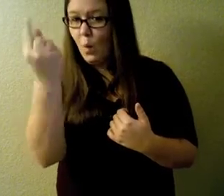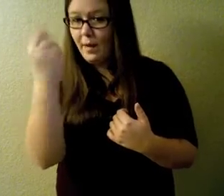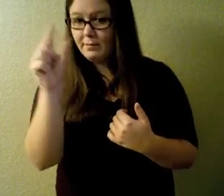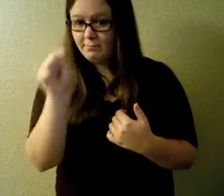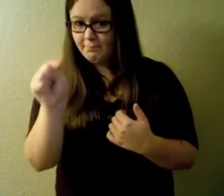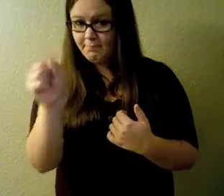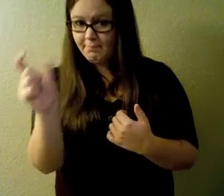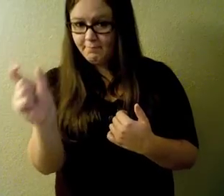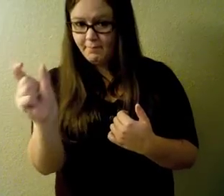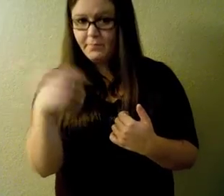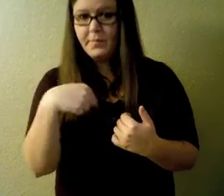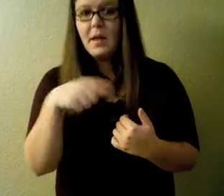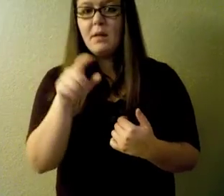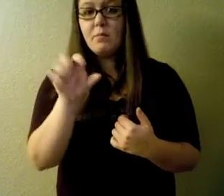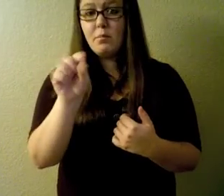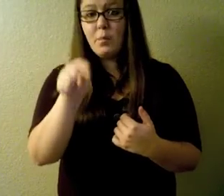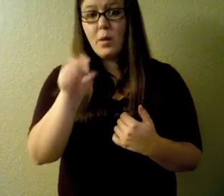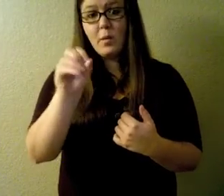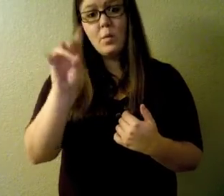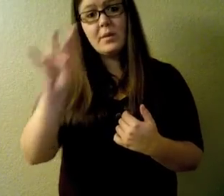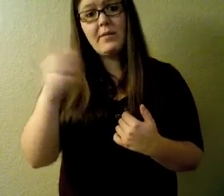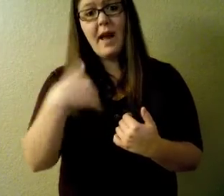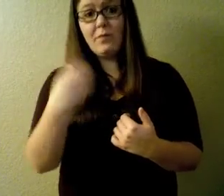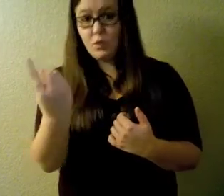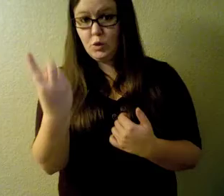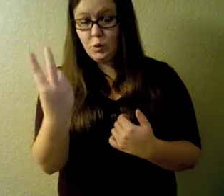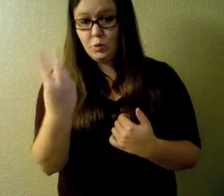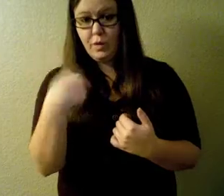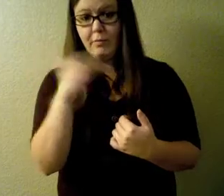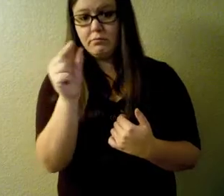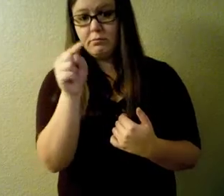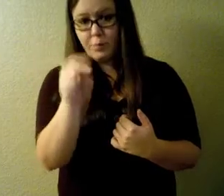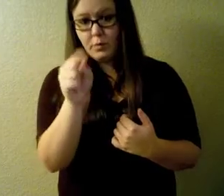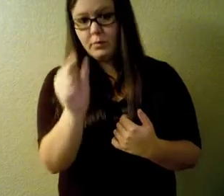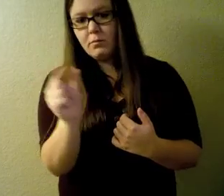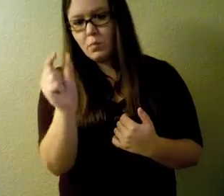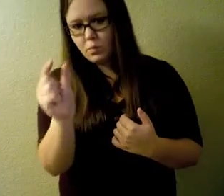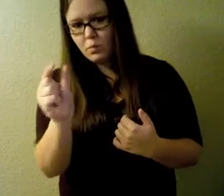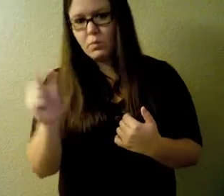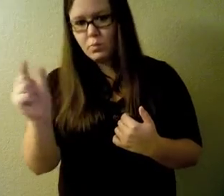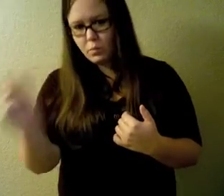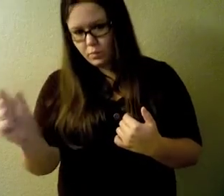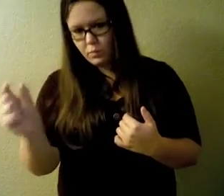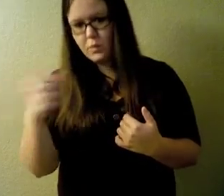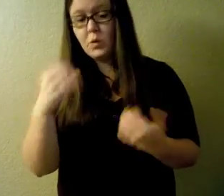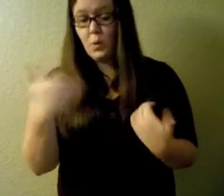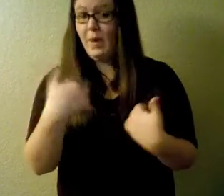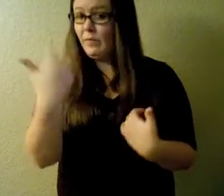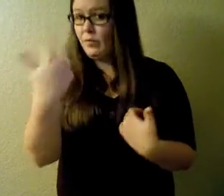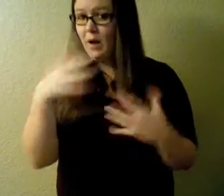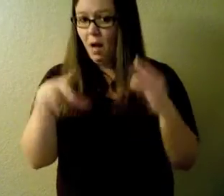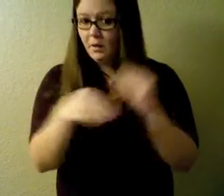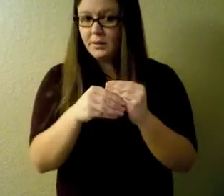decimal point in our answer. 1, 2, 3. Decimal point goes right there. So my answer